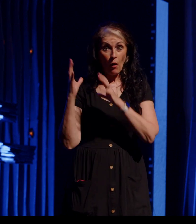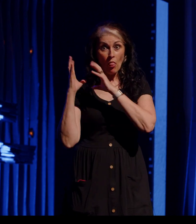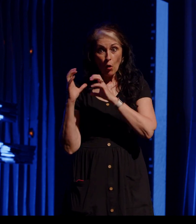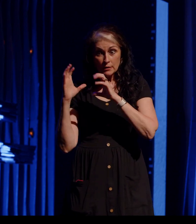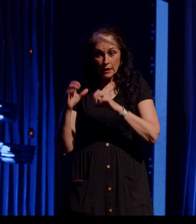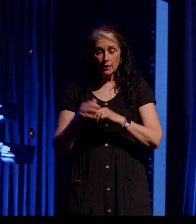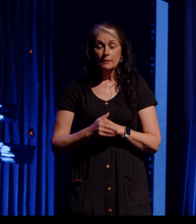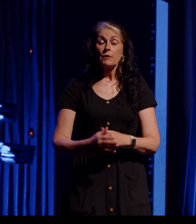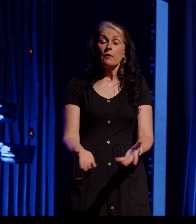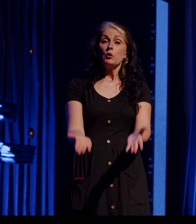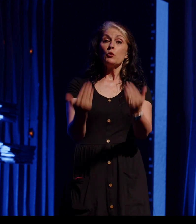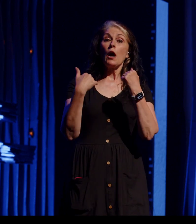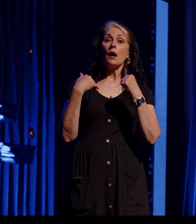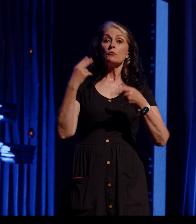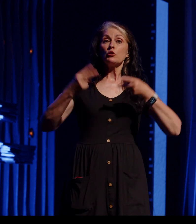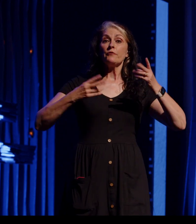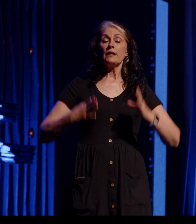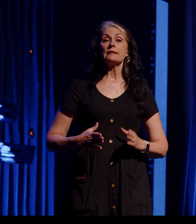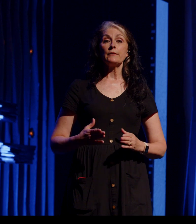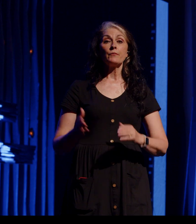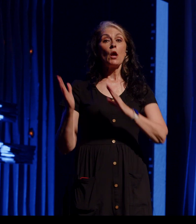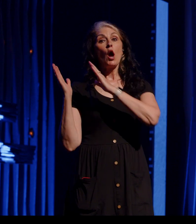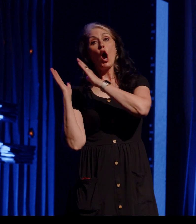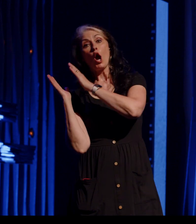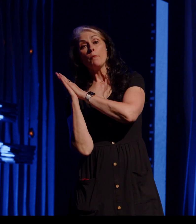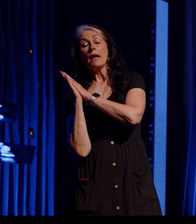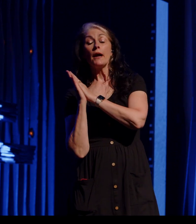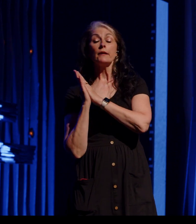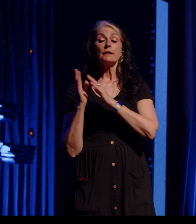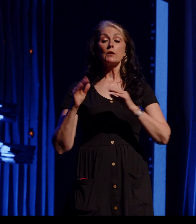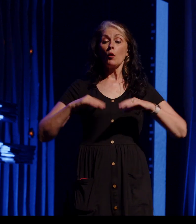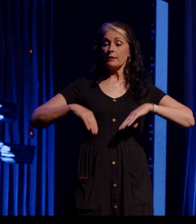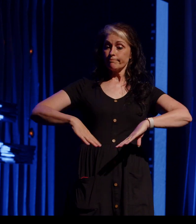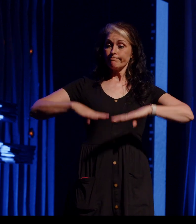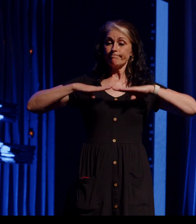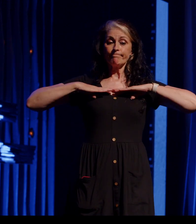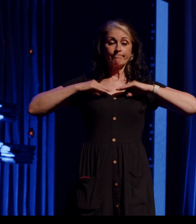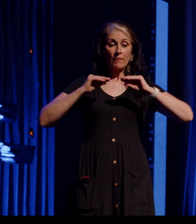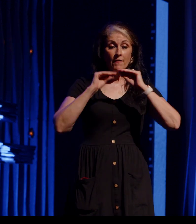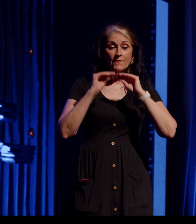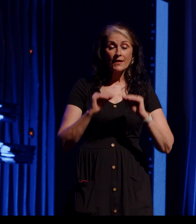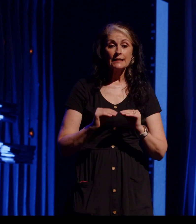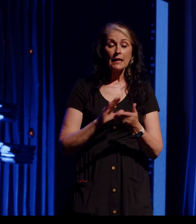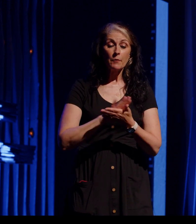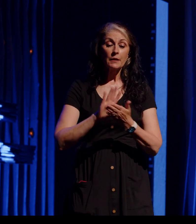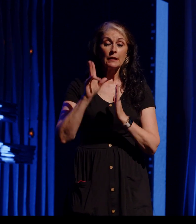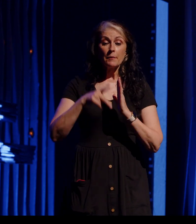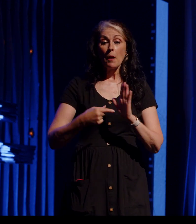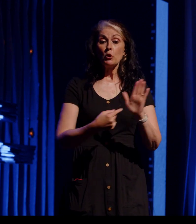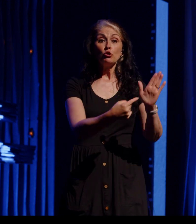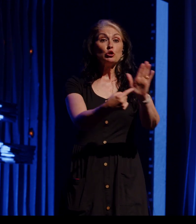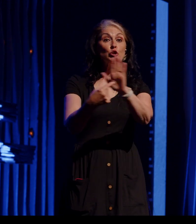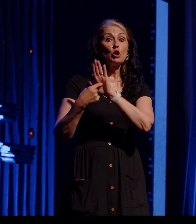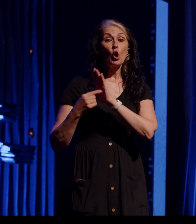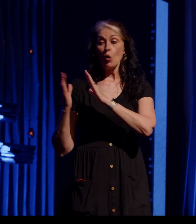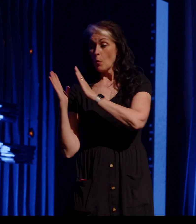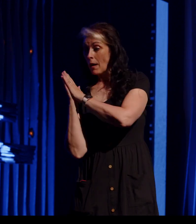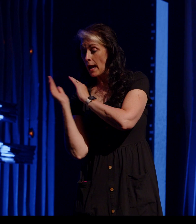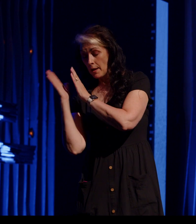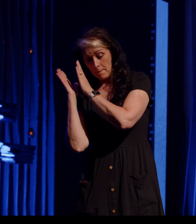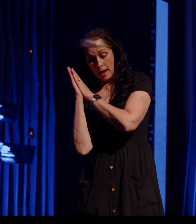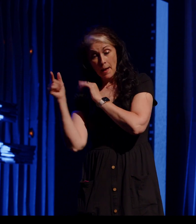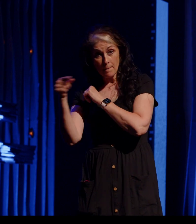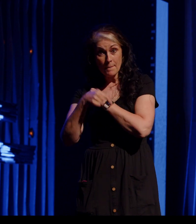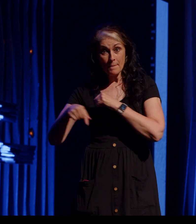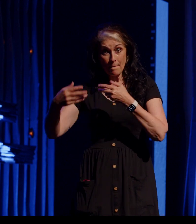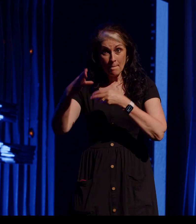come to visit, because our bed's always made, would you just say, hey, can I see your bed? I want to show somebody. Carol, he said, someone may come by. No